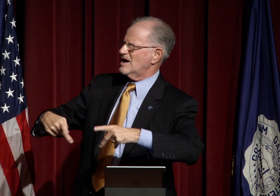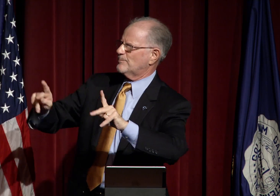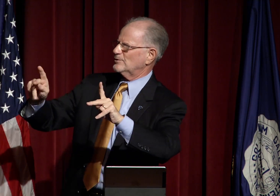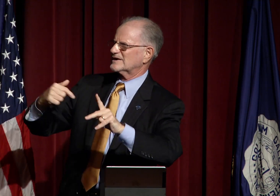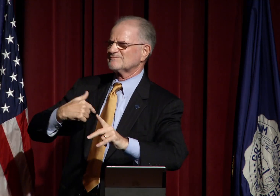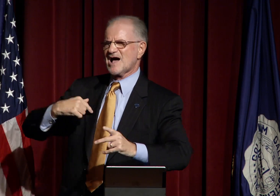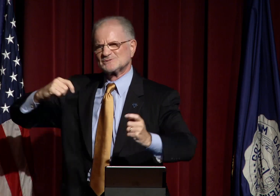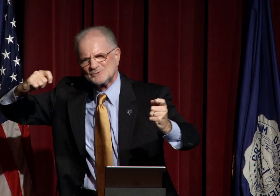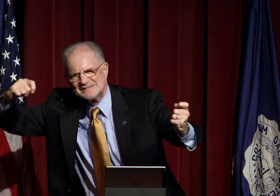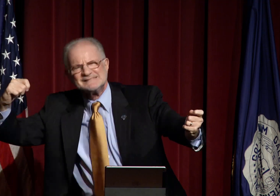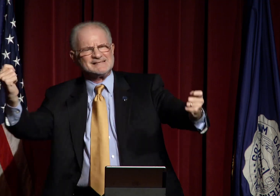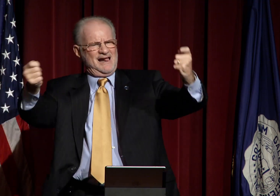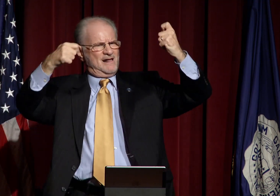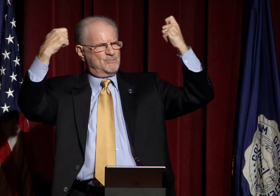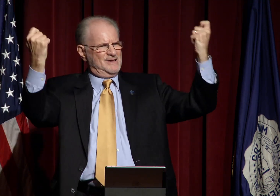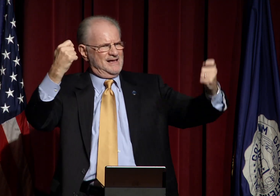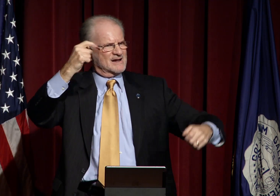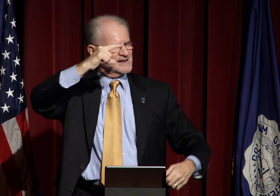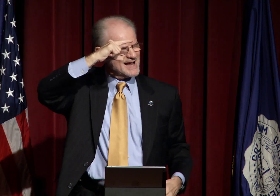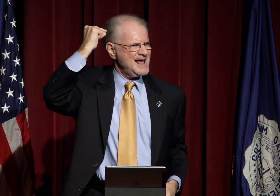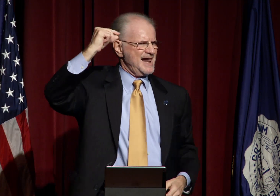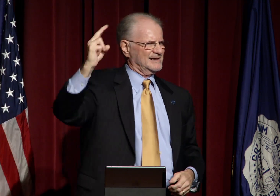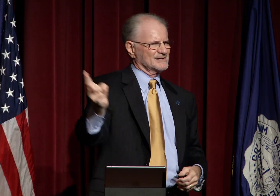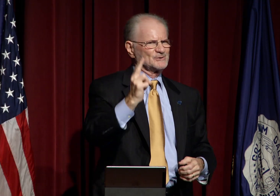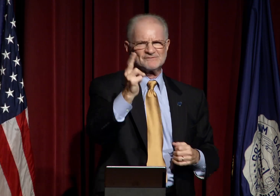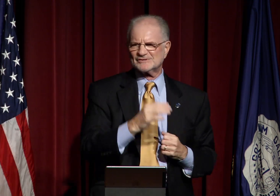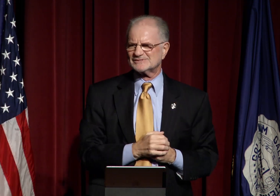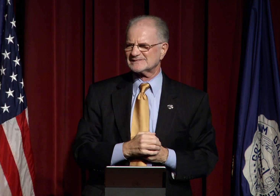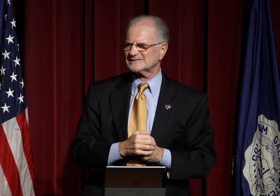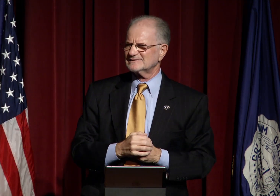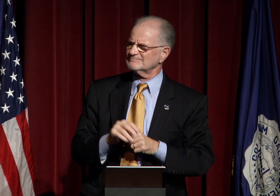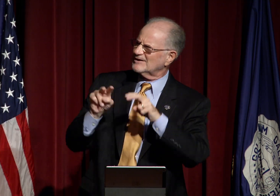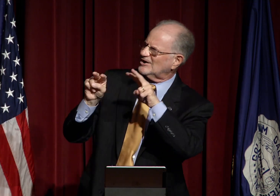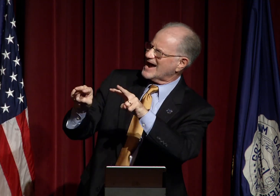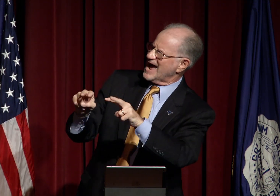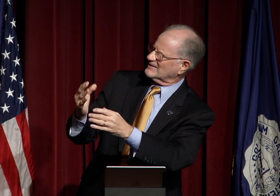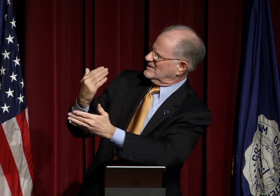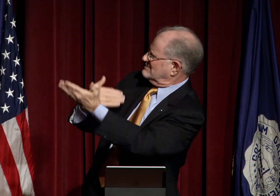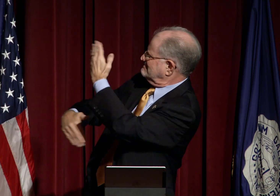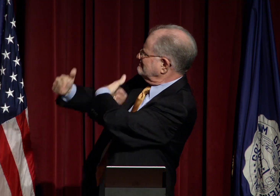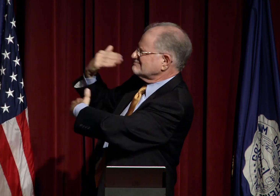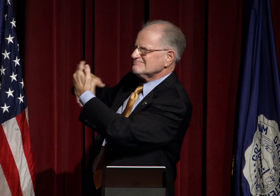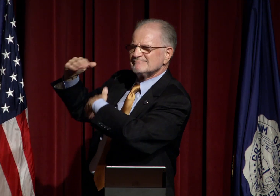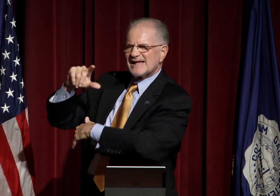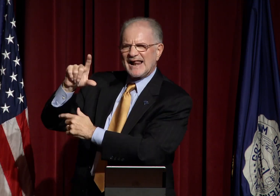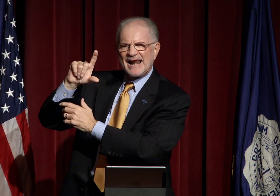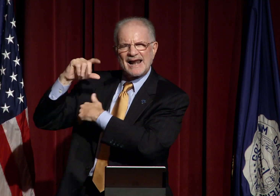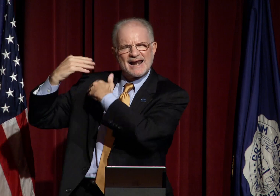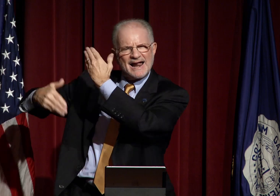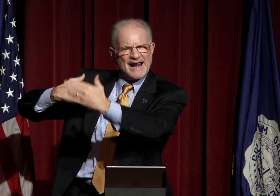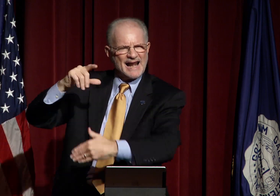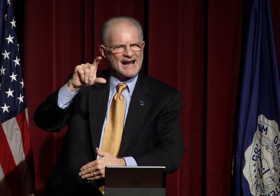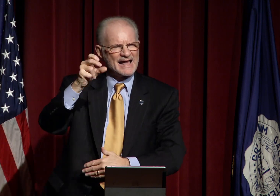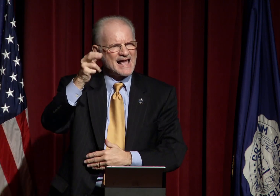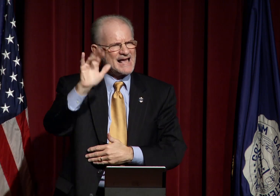are working together. We came together this summer to celebrate Gallaudet University and look at